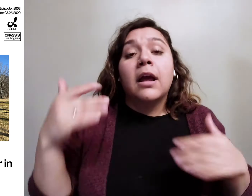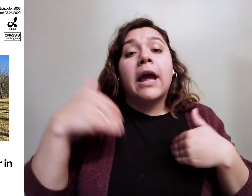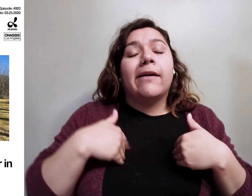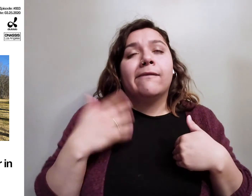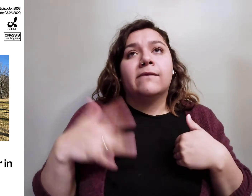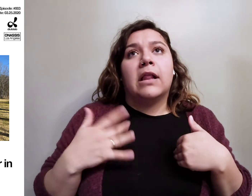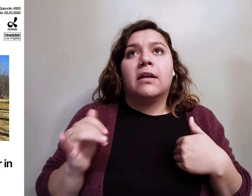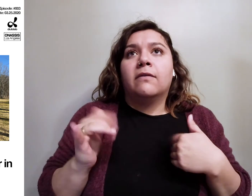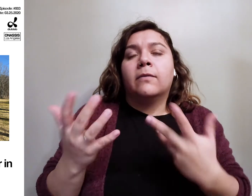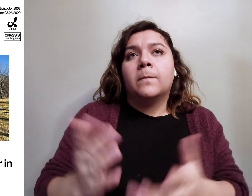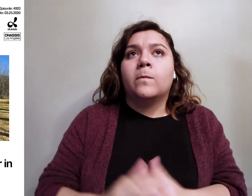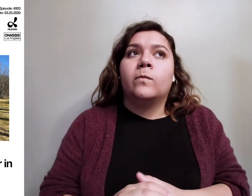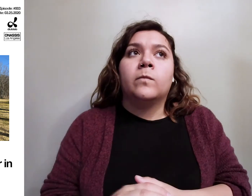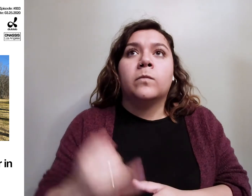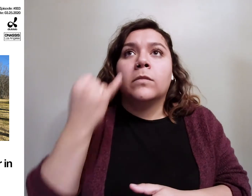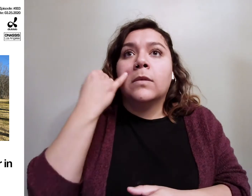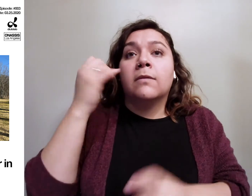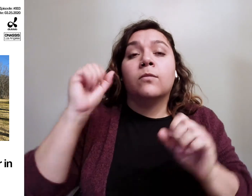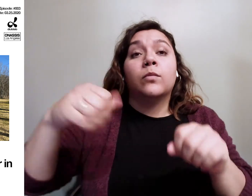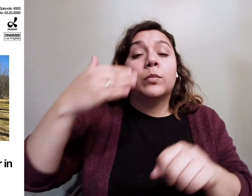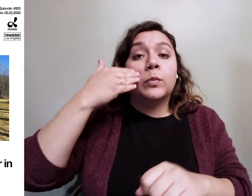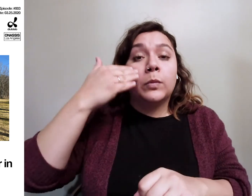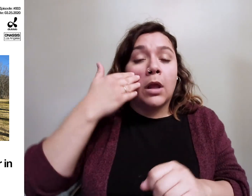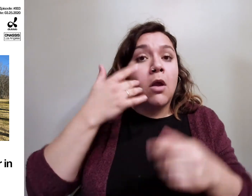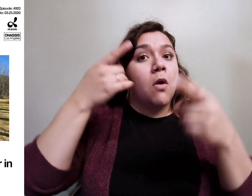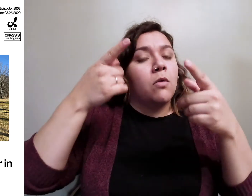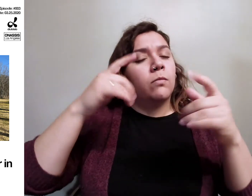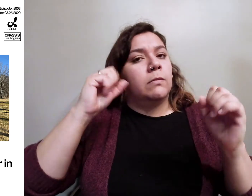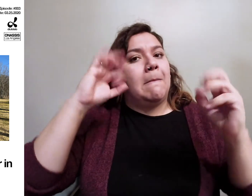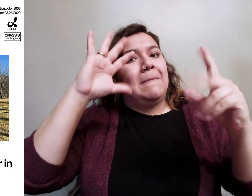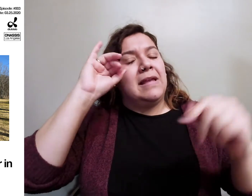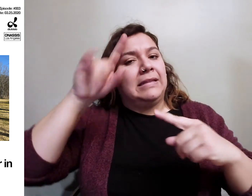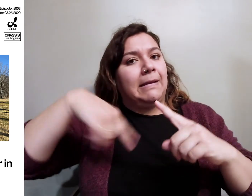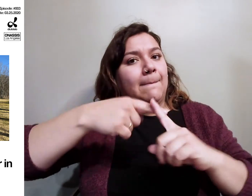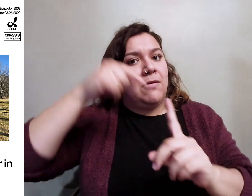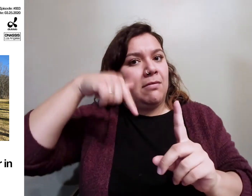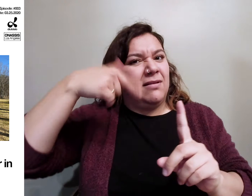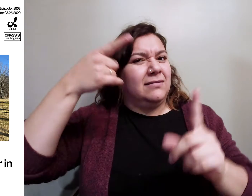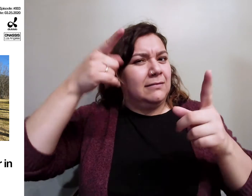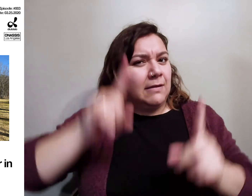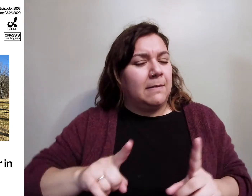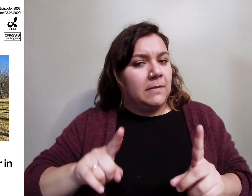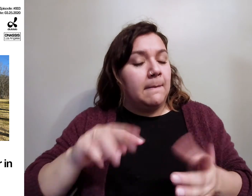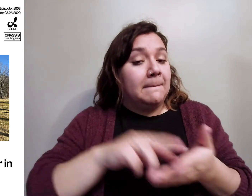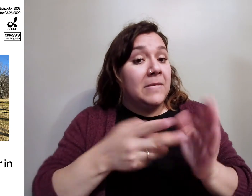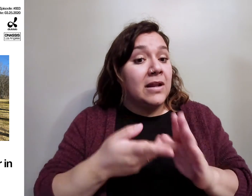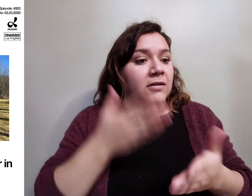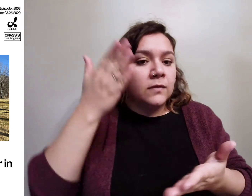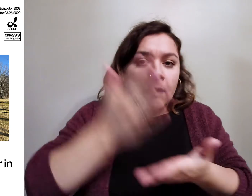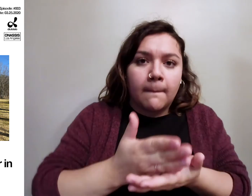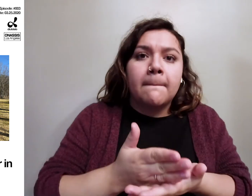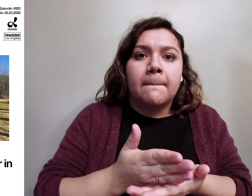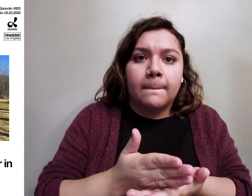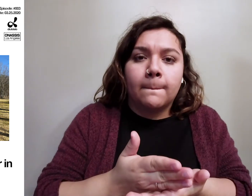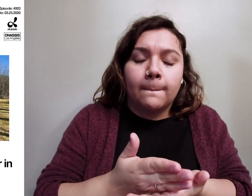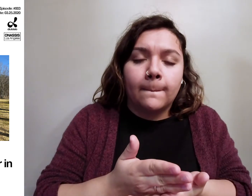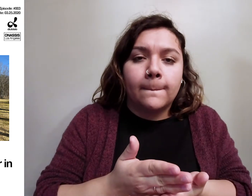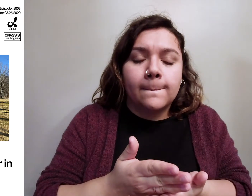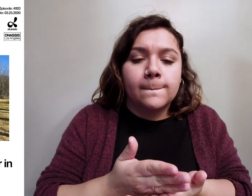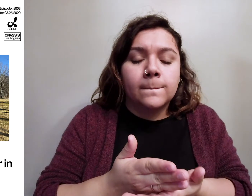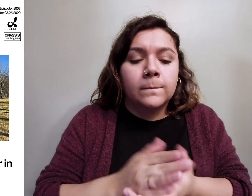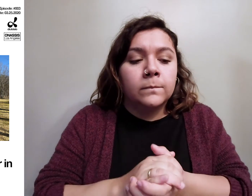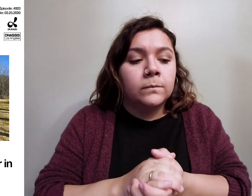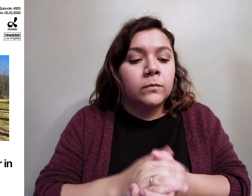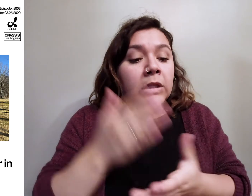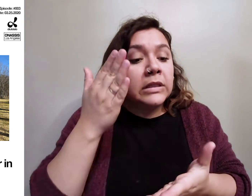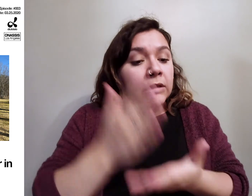and getting through in a healthy way, then maybe that'll influence the way that we think in the future. So I